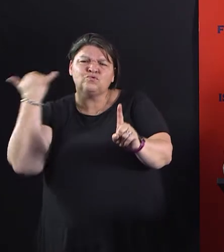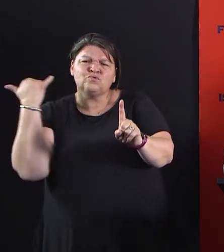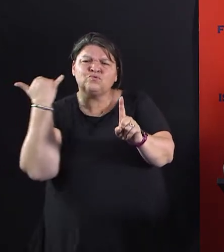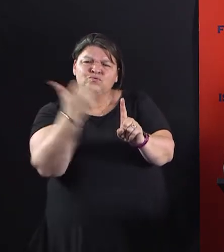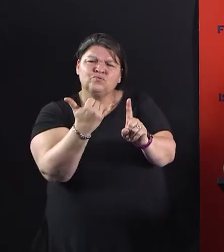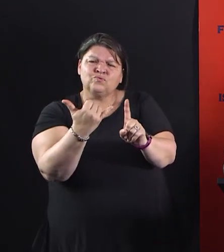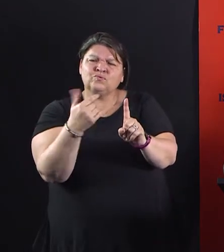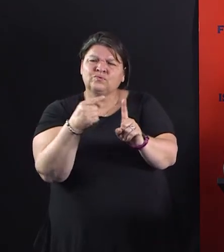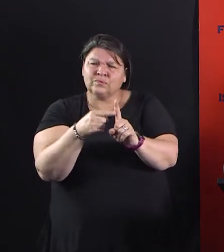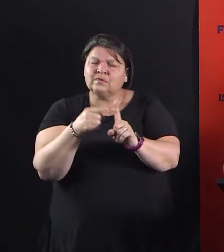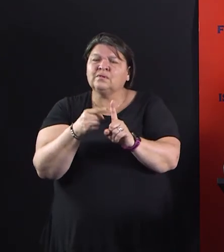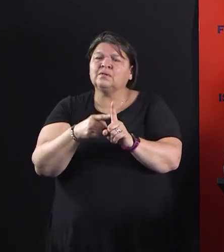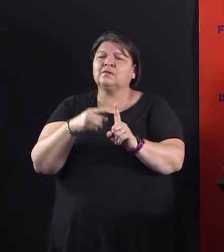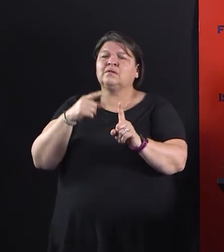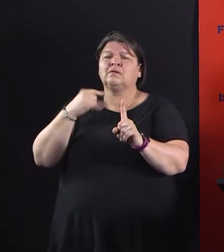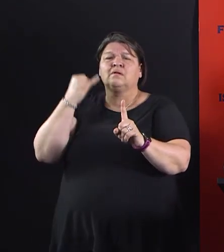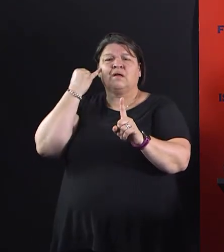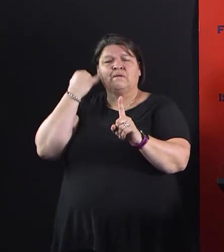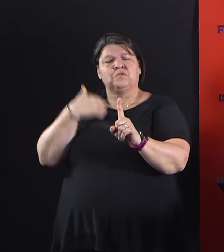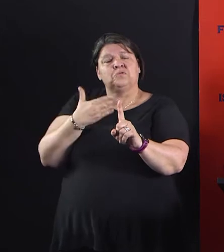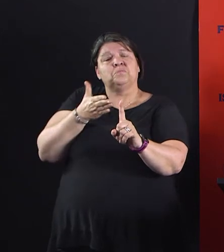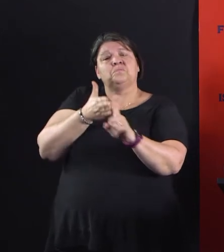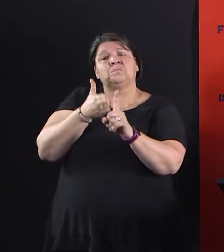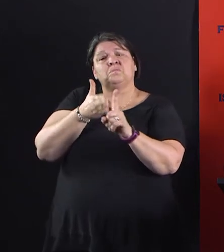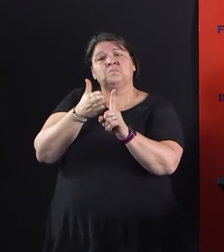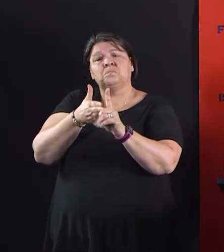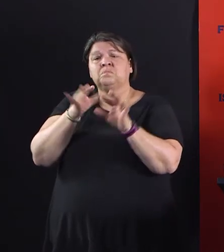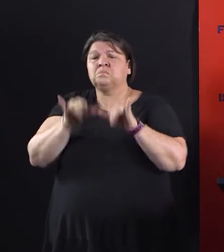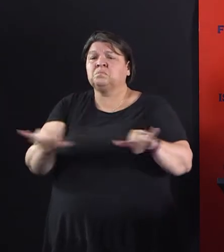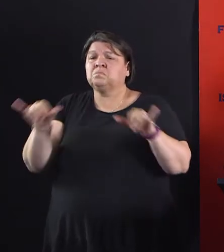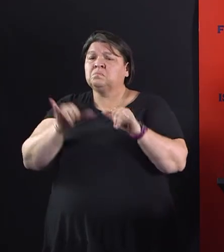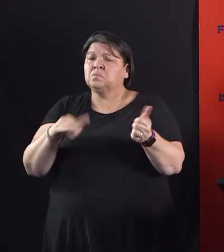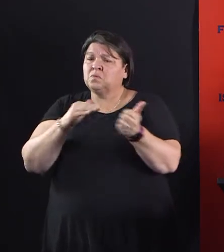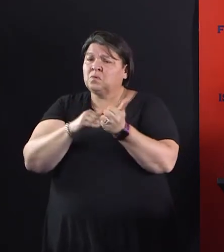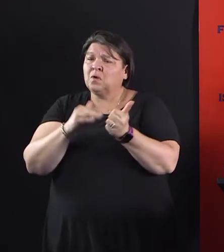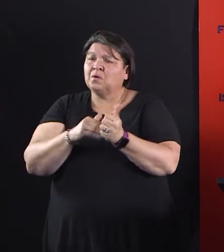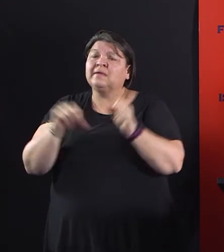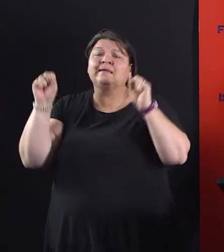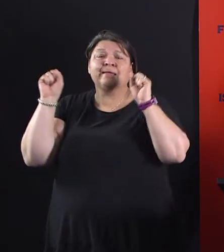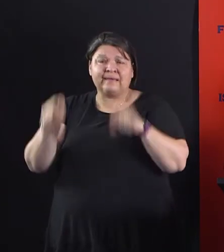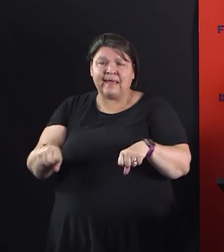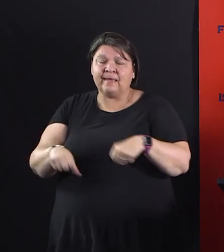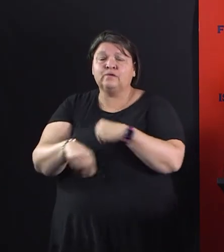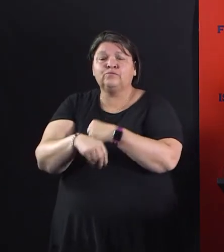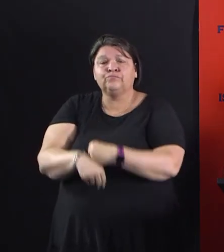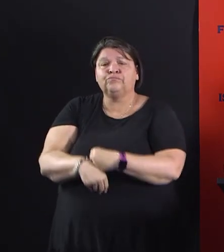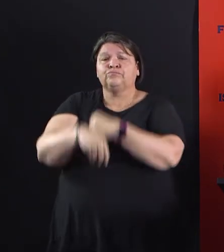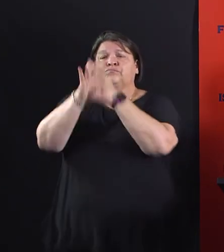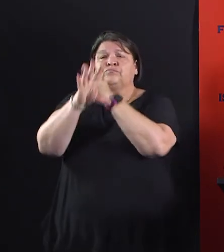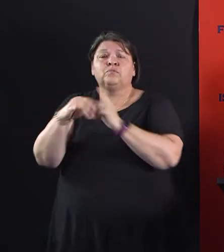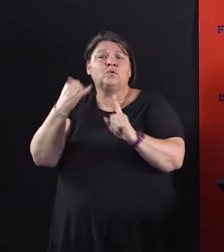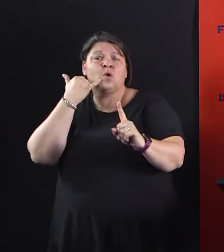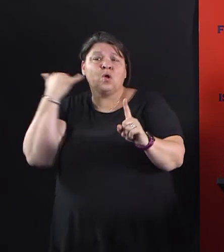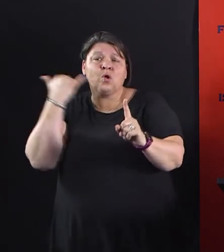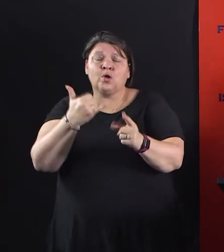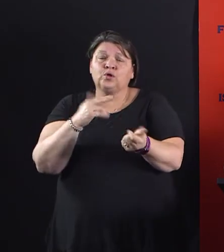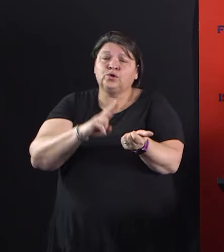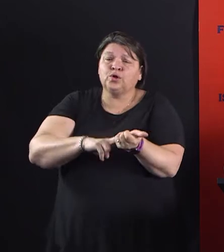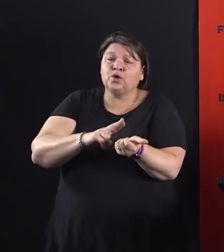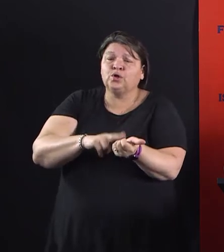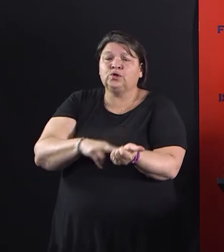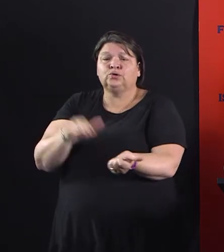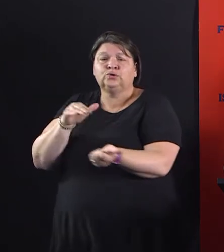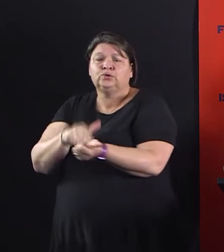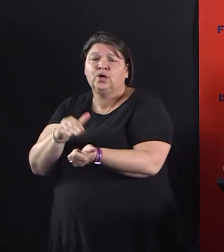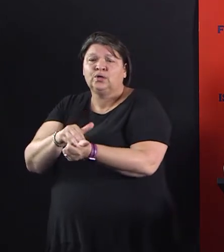they'll have a telemedic provider, a virtual screening. Either the doctor or the nurses will ask you questions and screen you to see